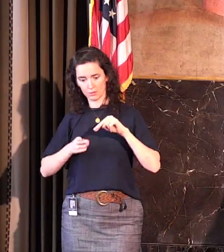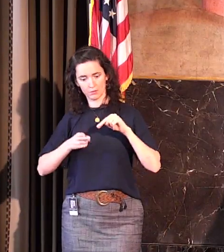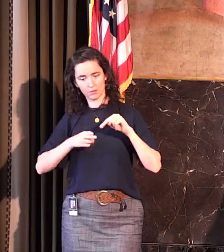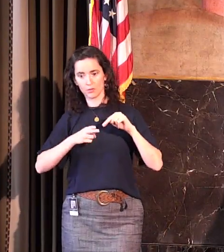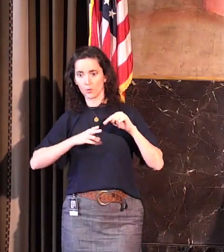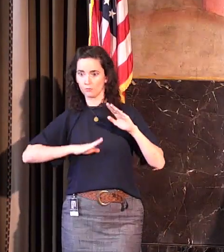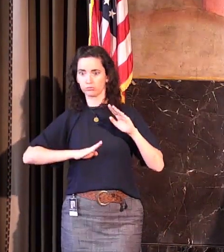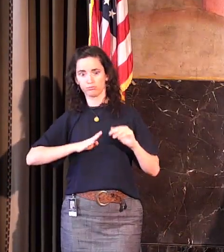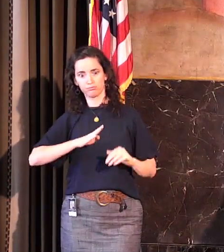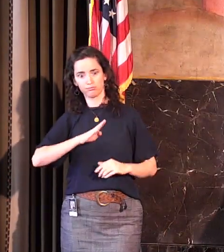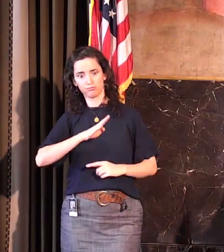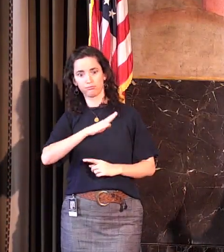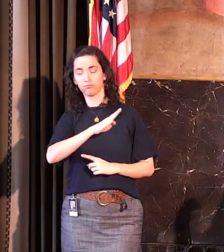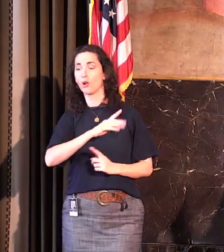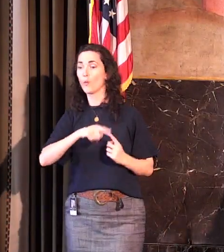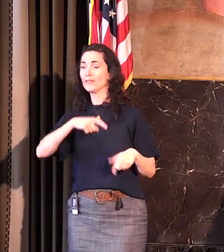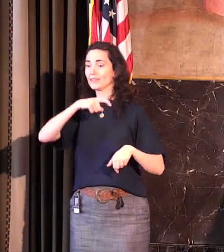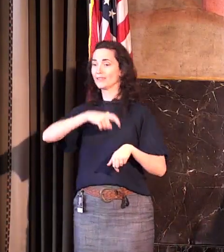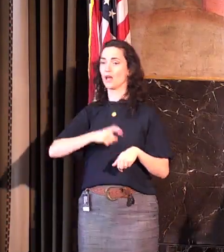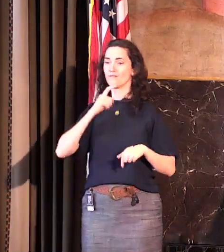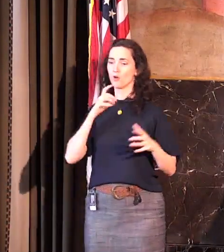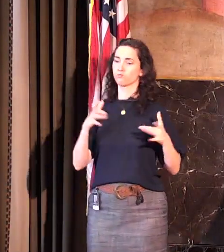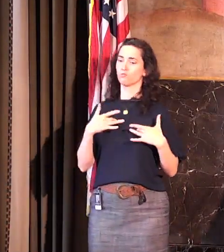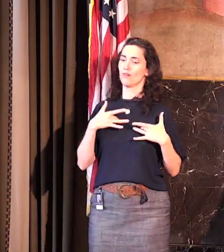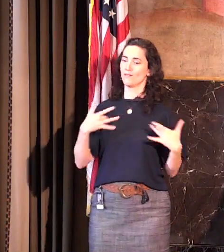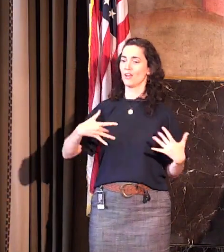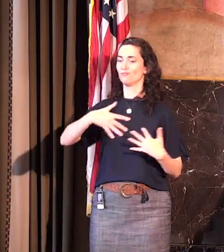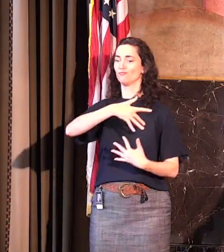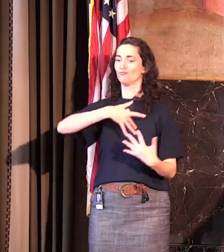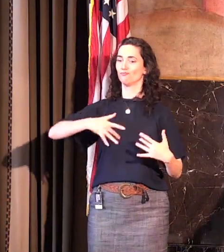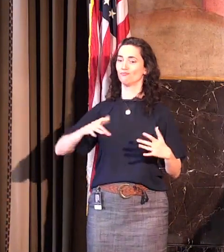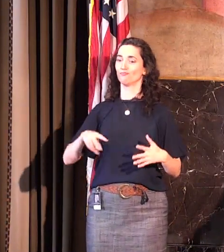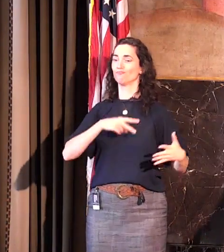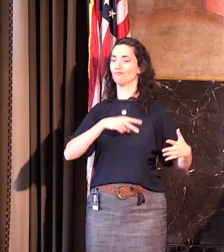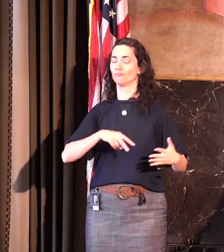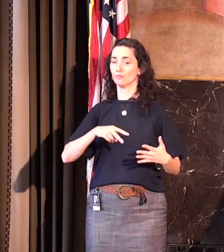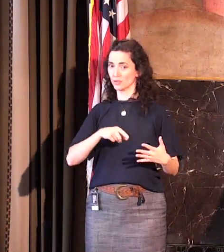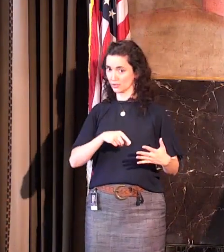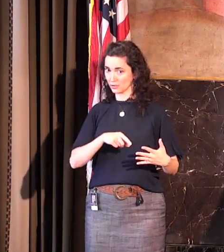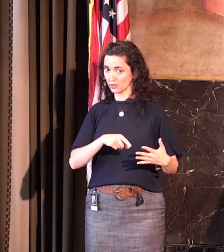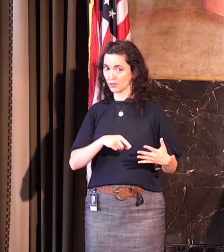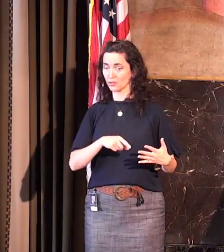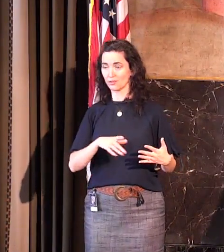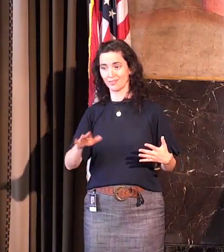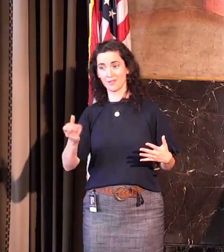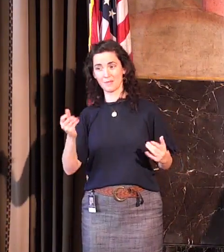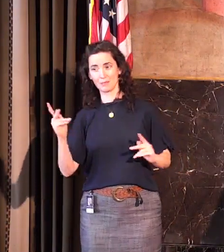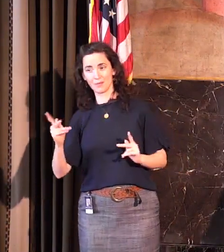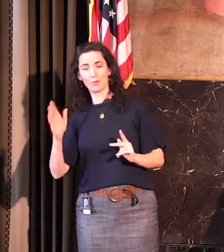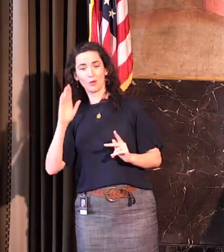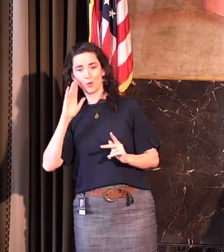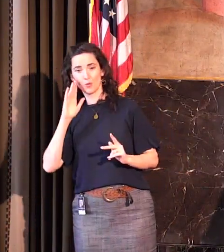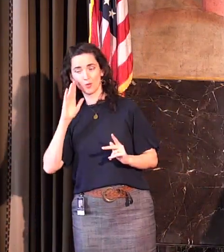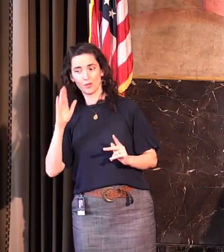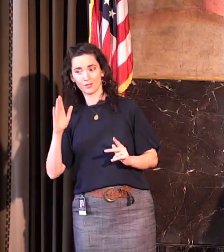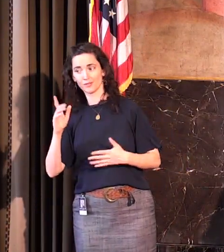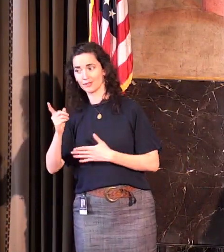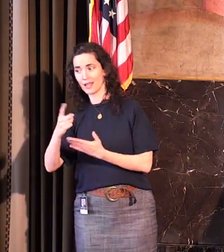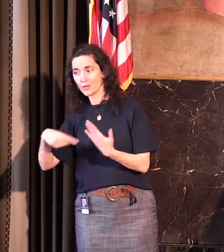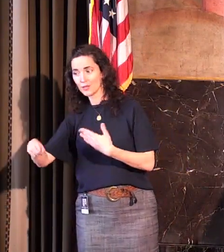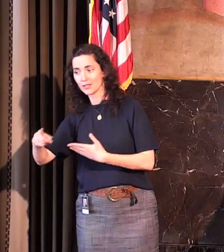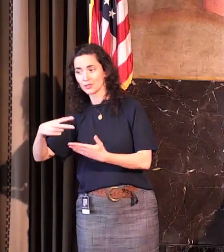when those balls come up and other activities, because there are a lot of people who are going to be doing things over the coming weeks that are